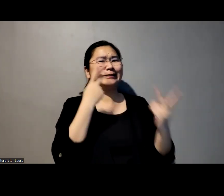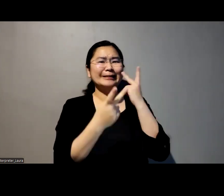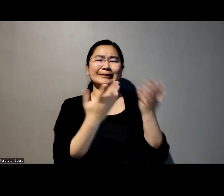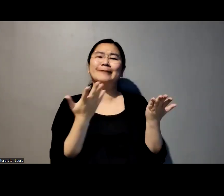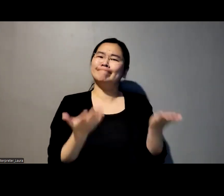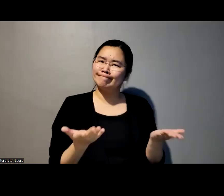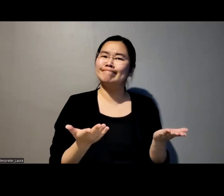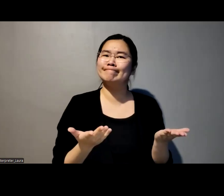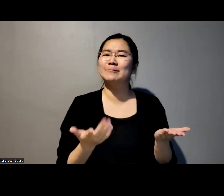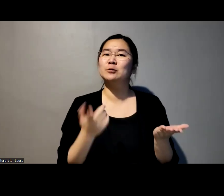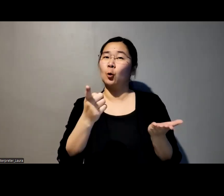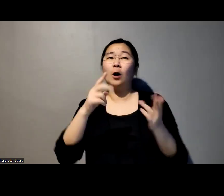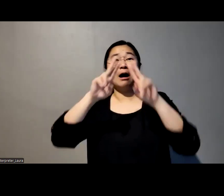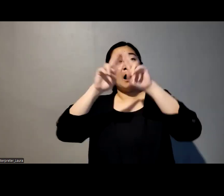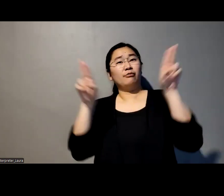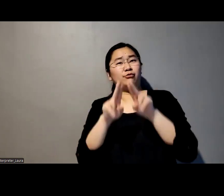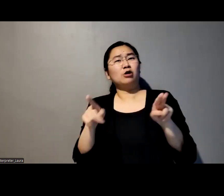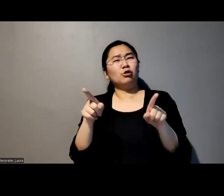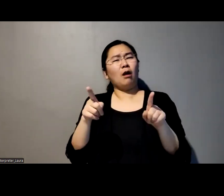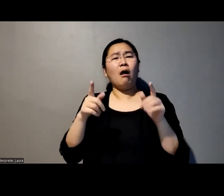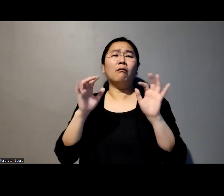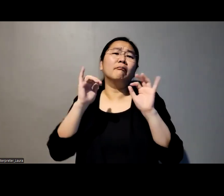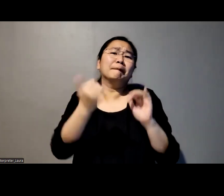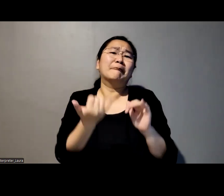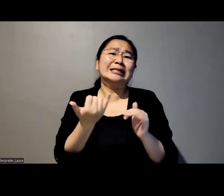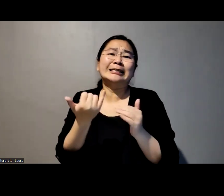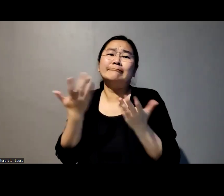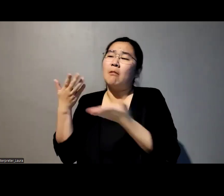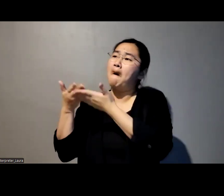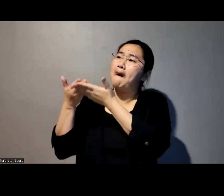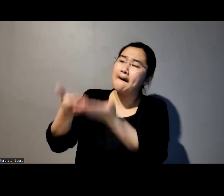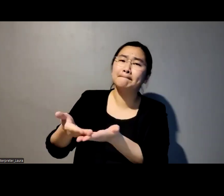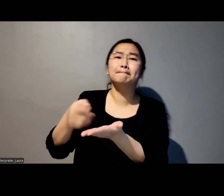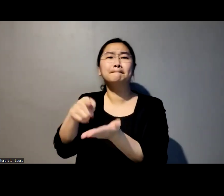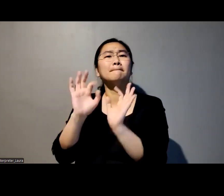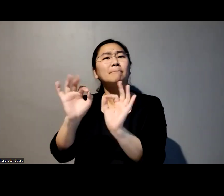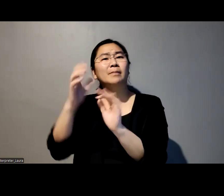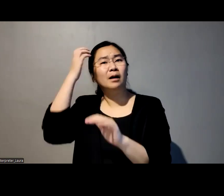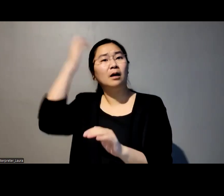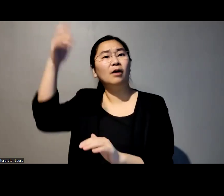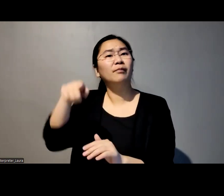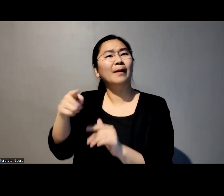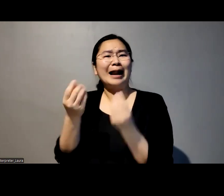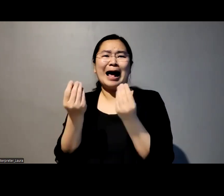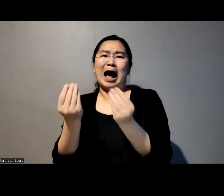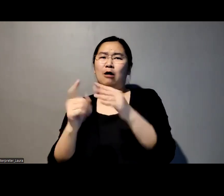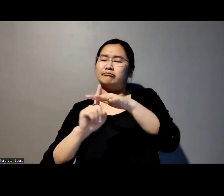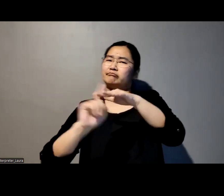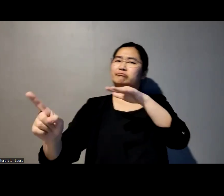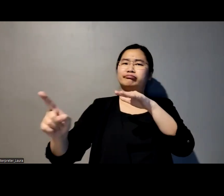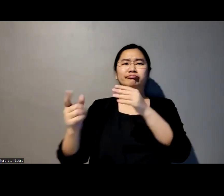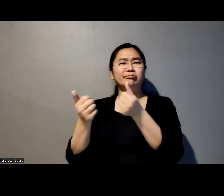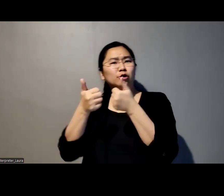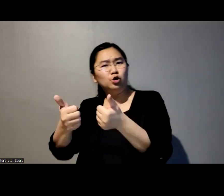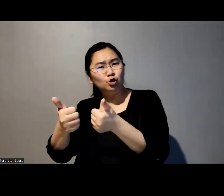west. DRI and DRI Ukraine documented it in 2022 for children, but the same situation is happening for